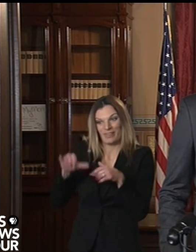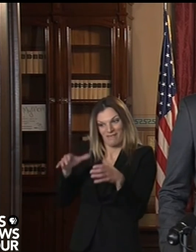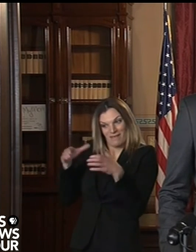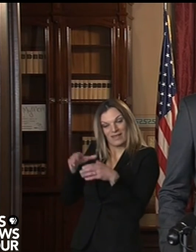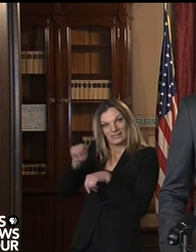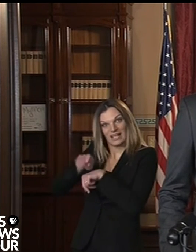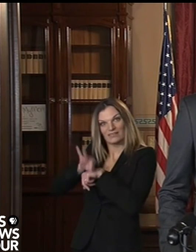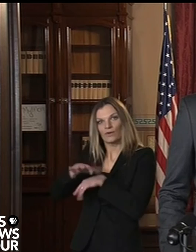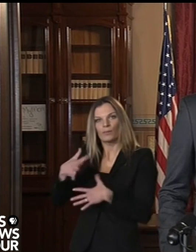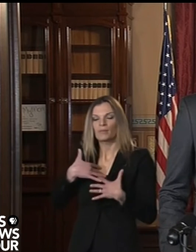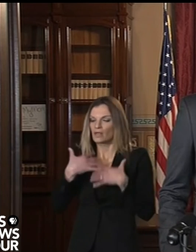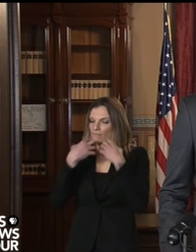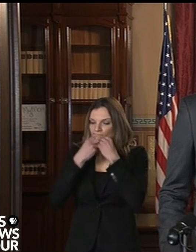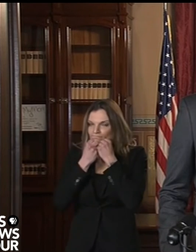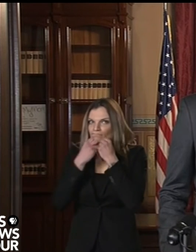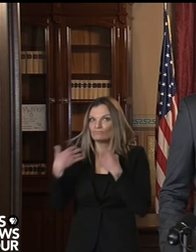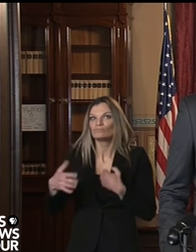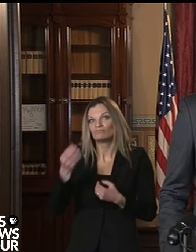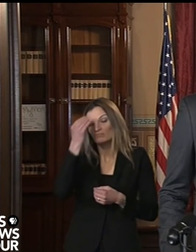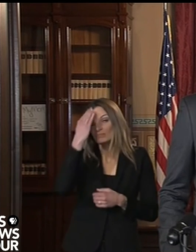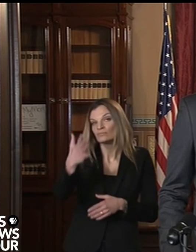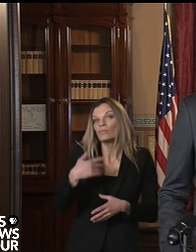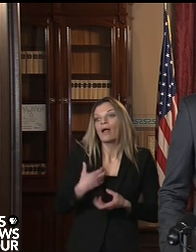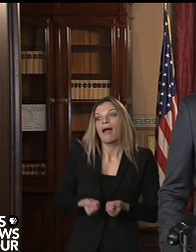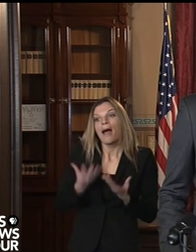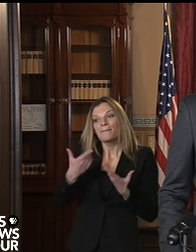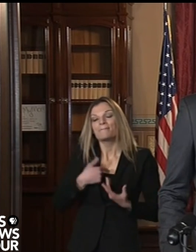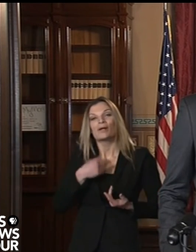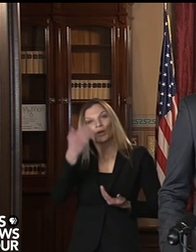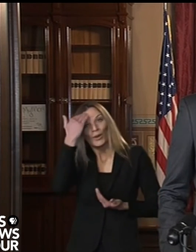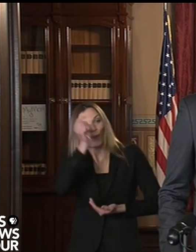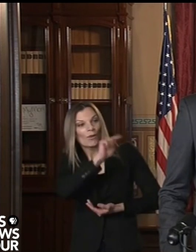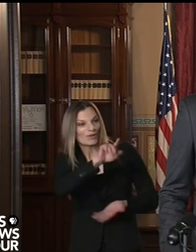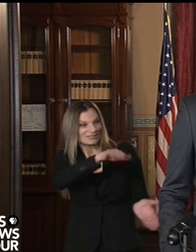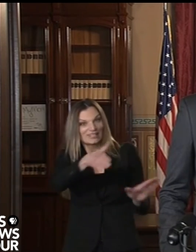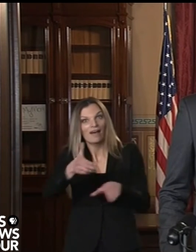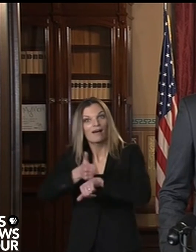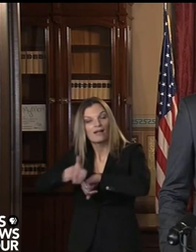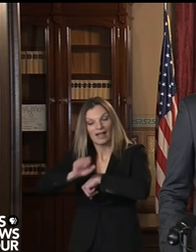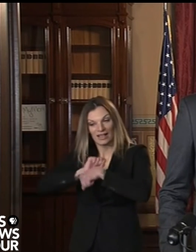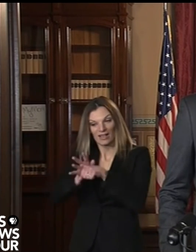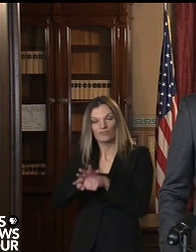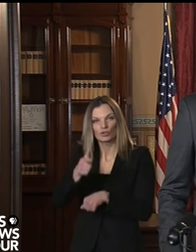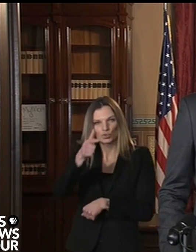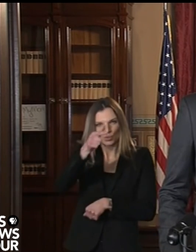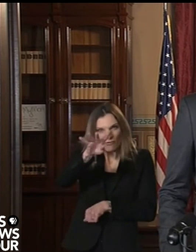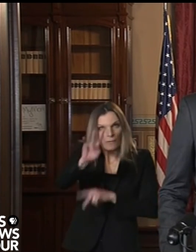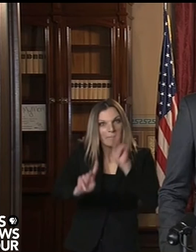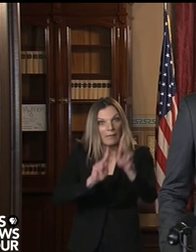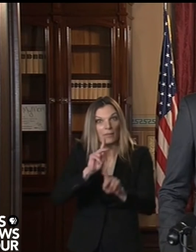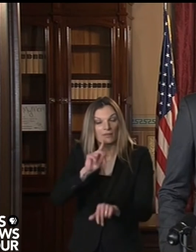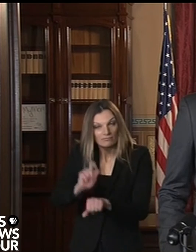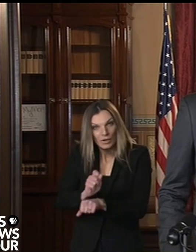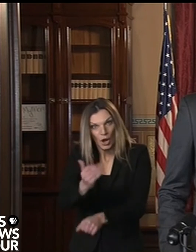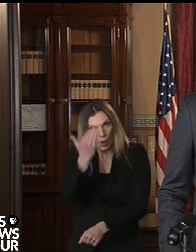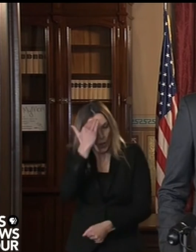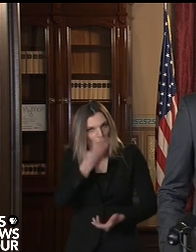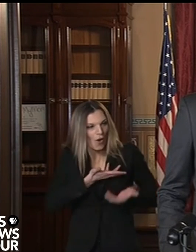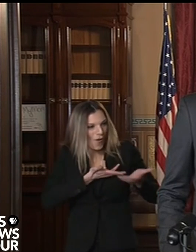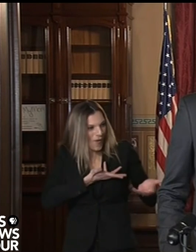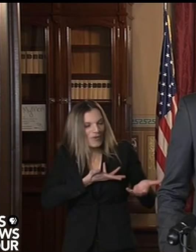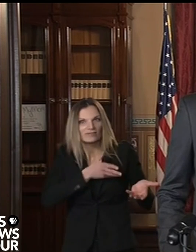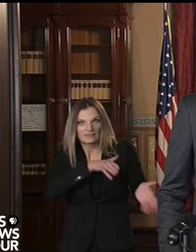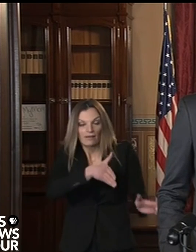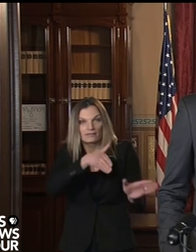me. I have lost 24 people in my life to COVID-19. That's, as the